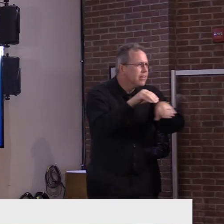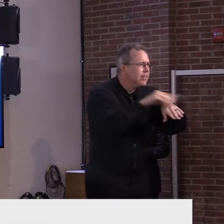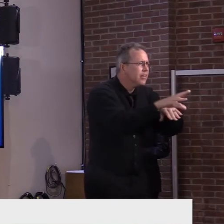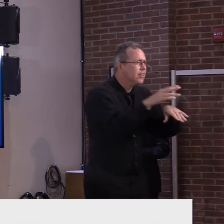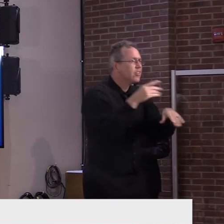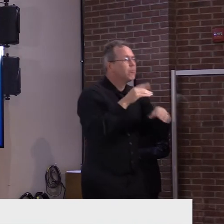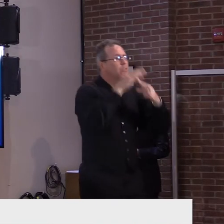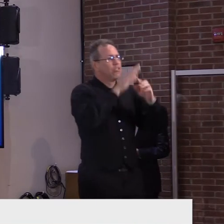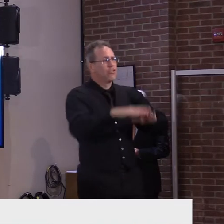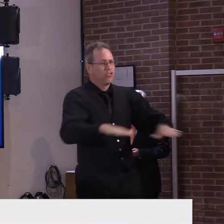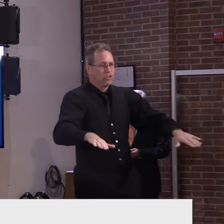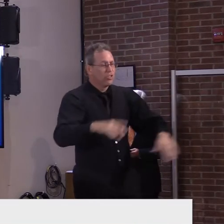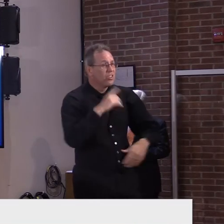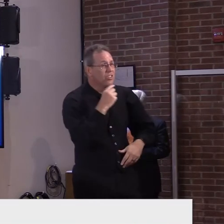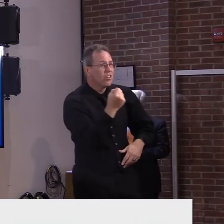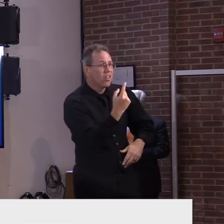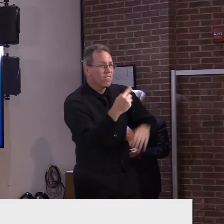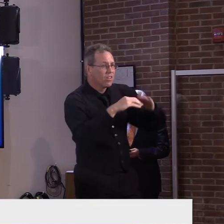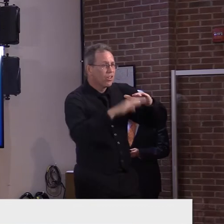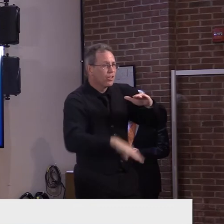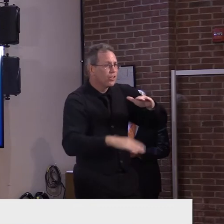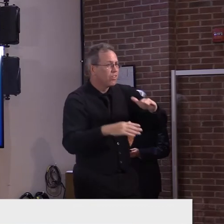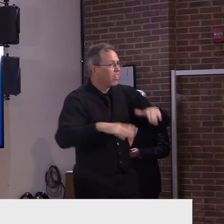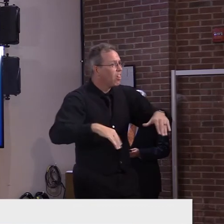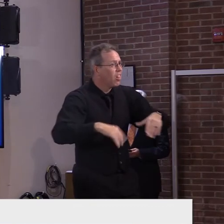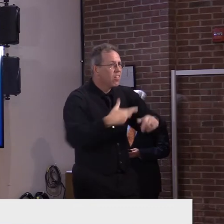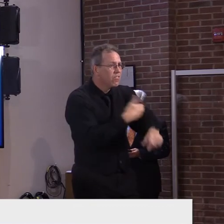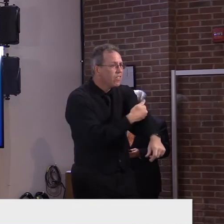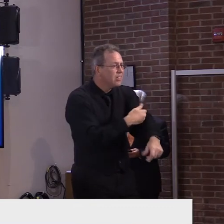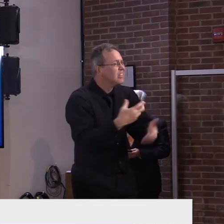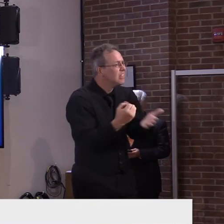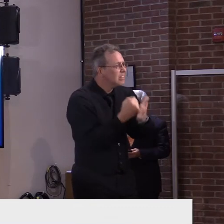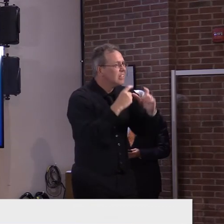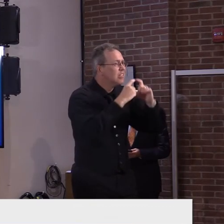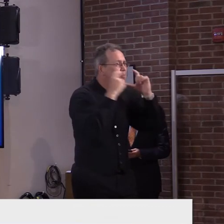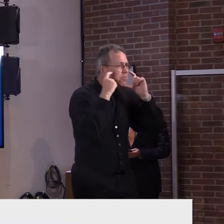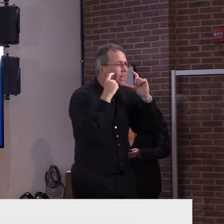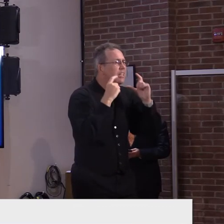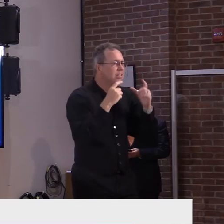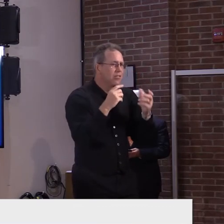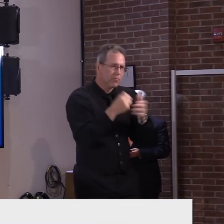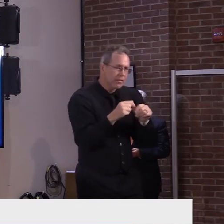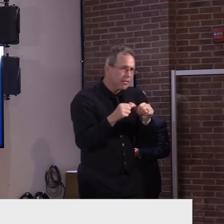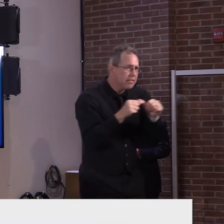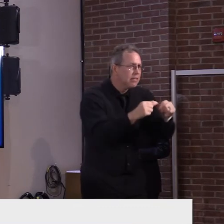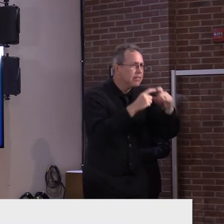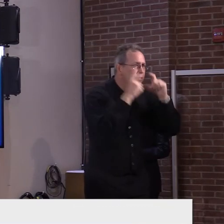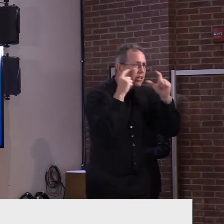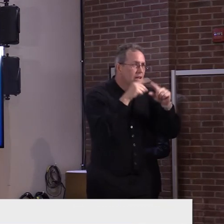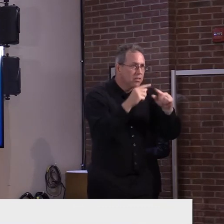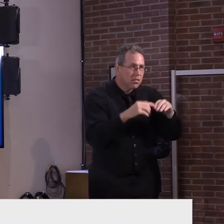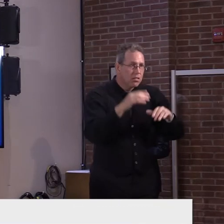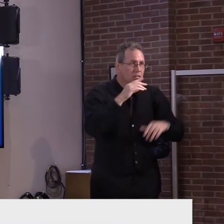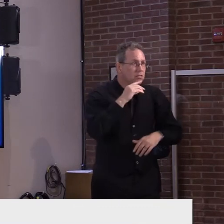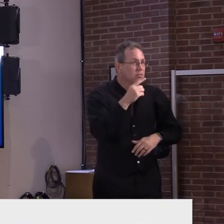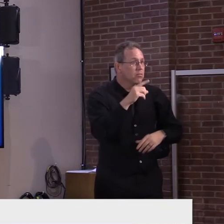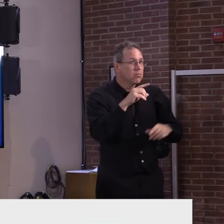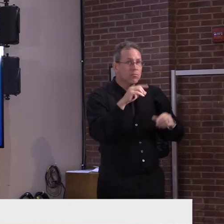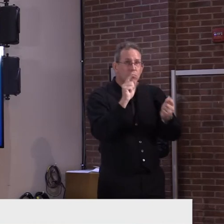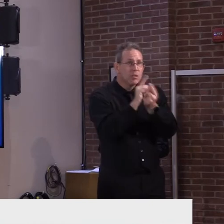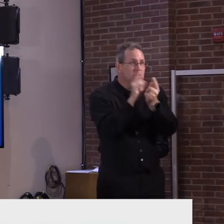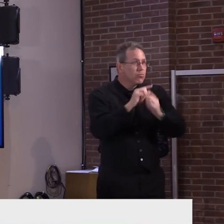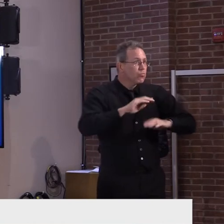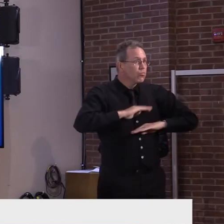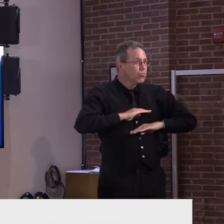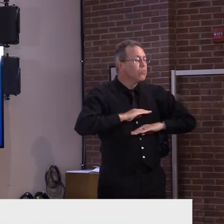fully masked, and for everyone until we reach a certain level. So if we had it in place, we